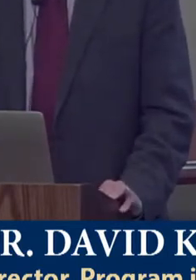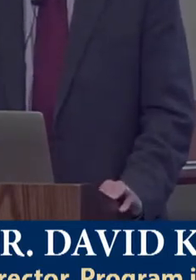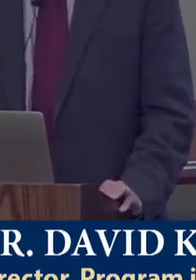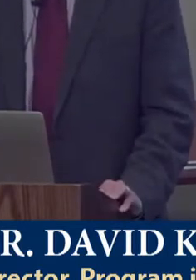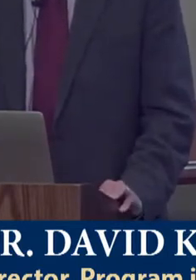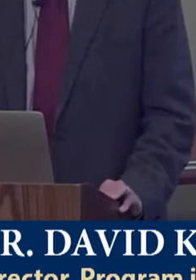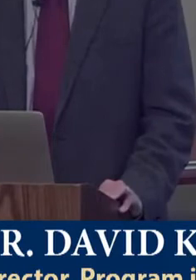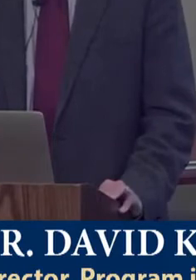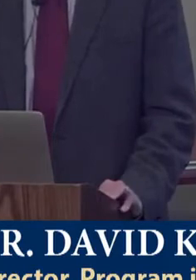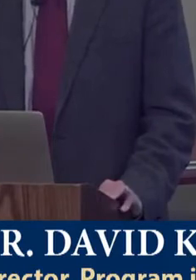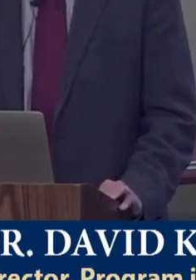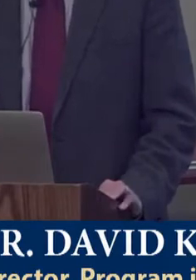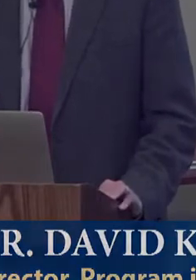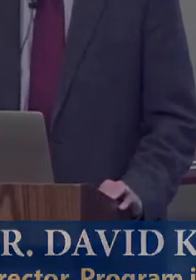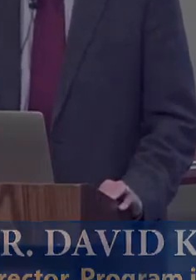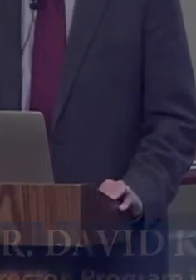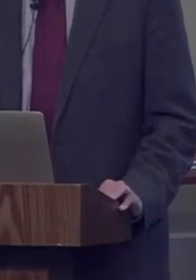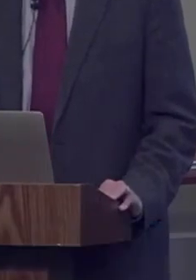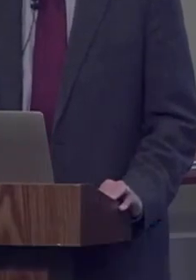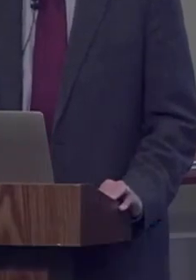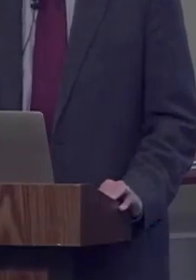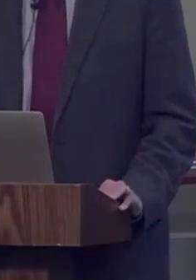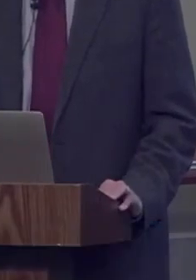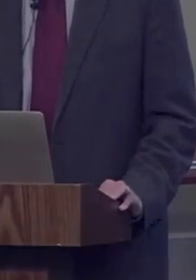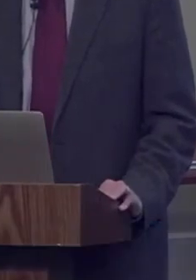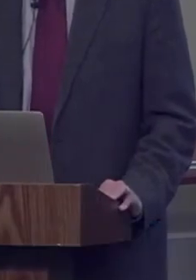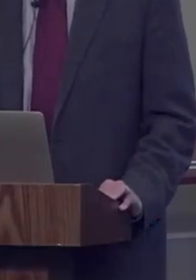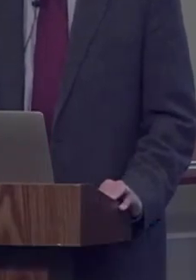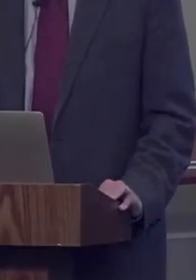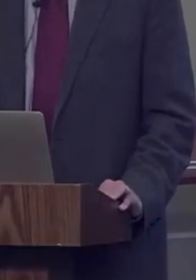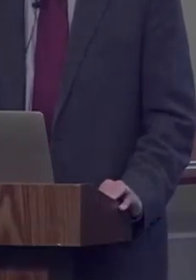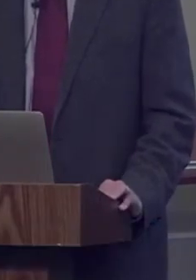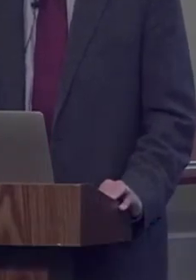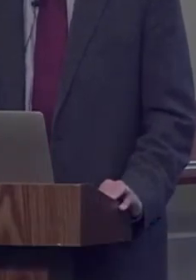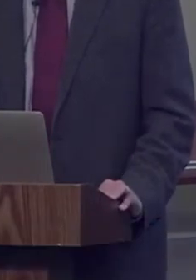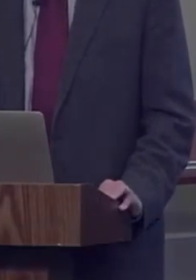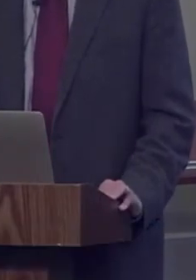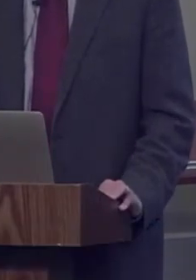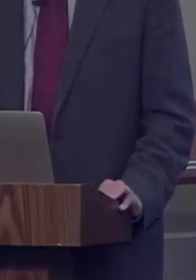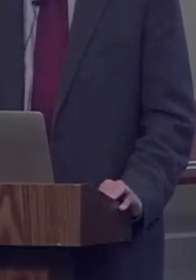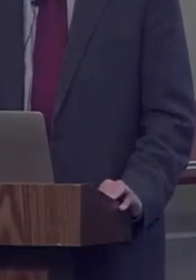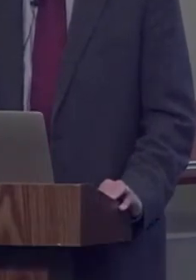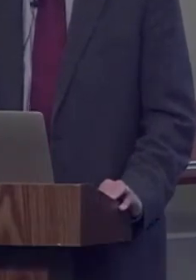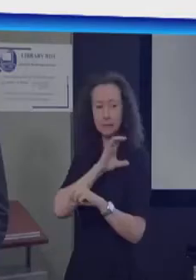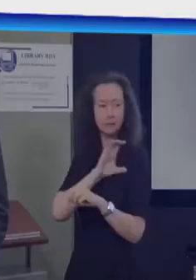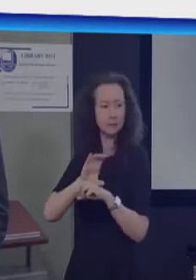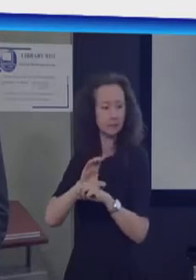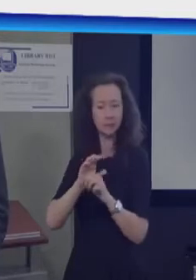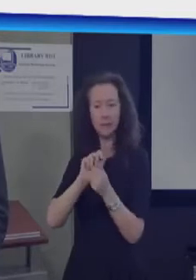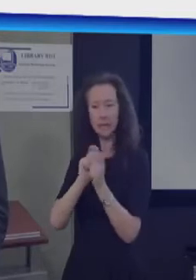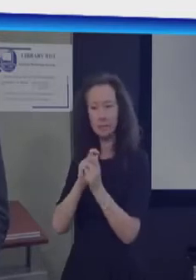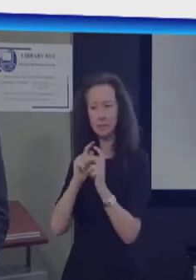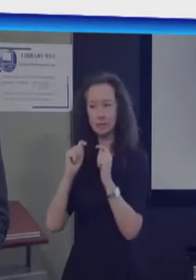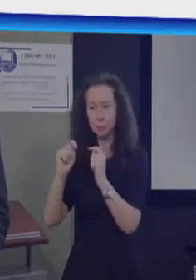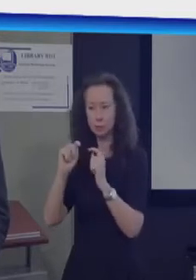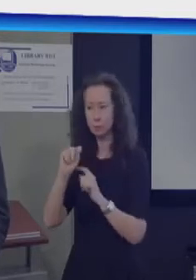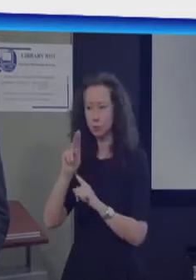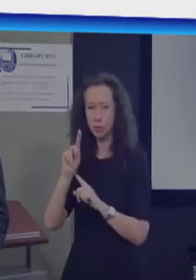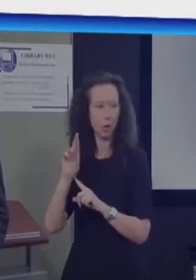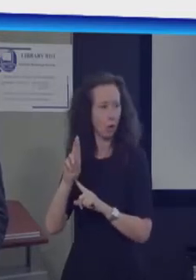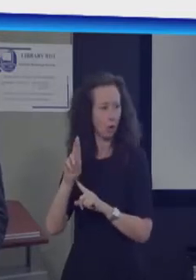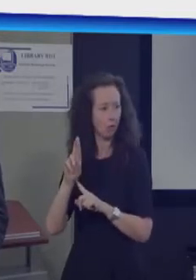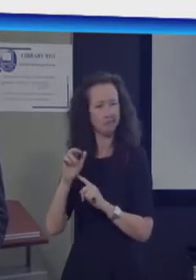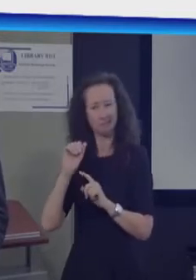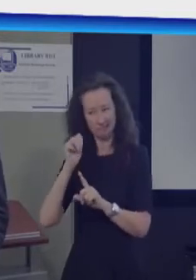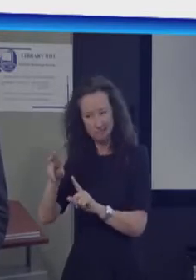a little bit about current project where we are creating an intelligent adaptive tutor to teach children about how